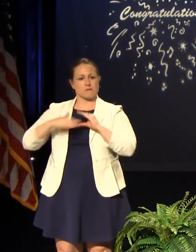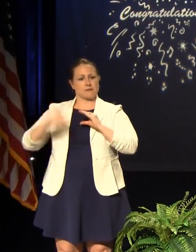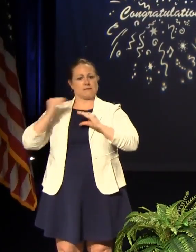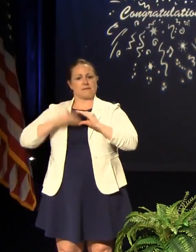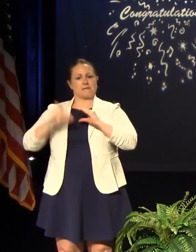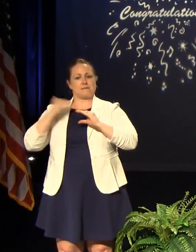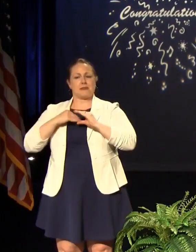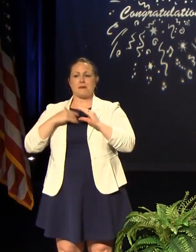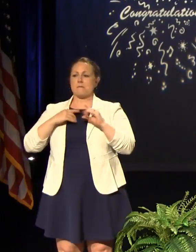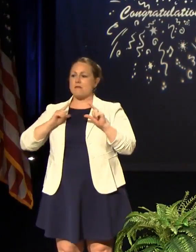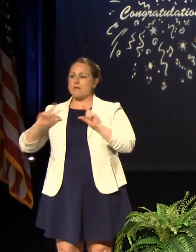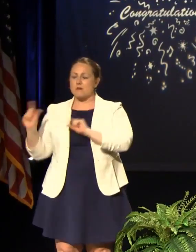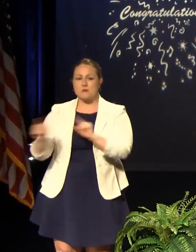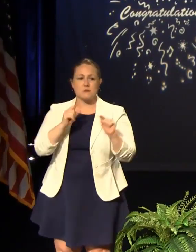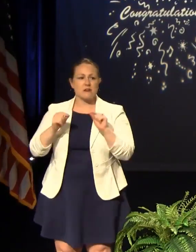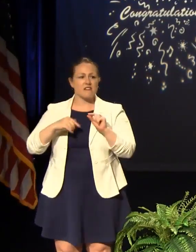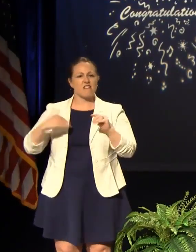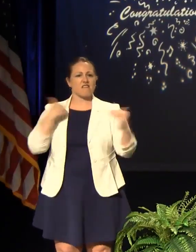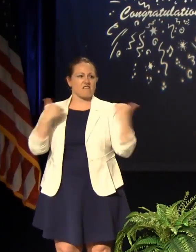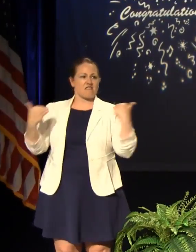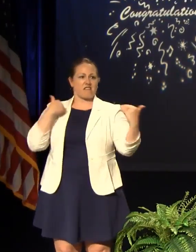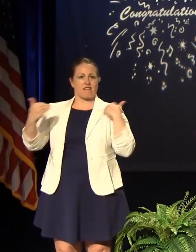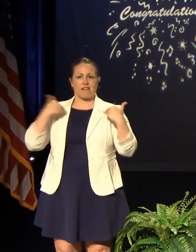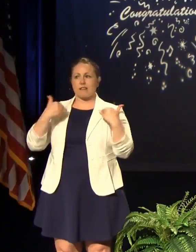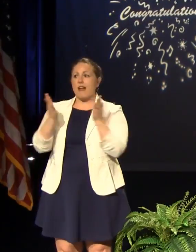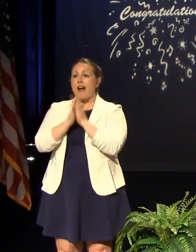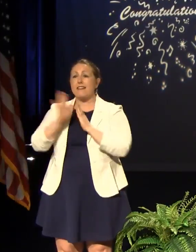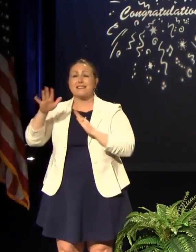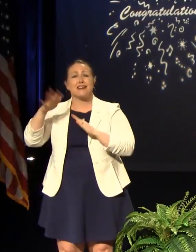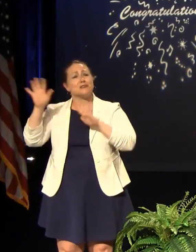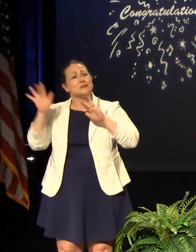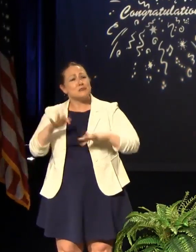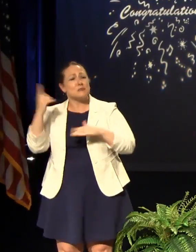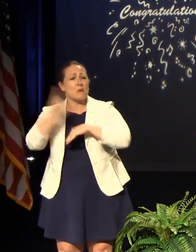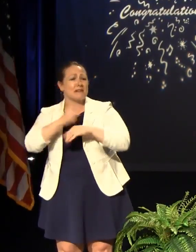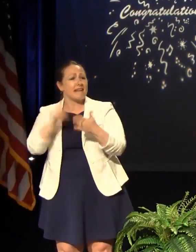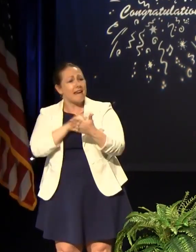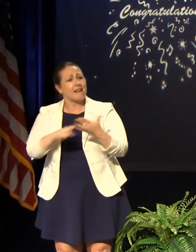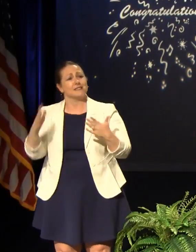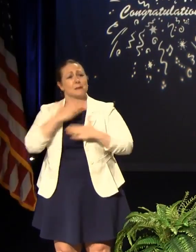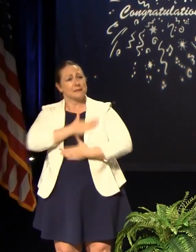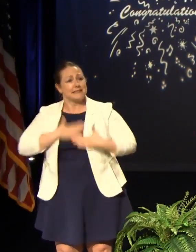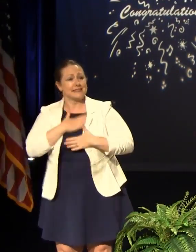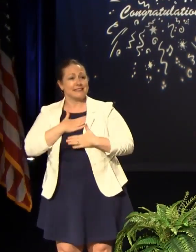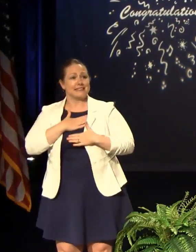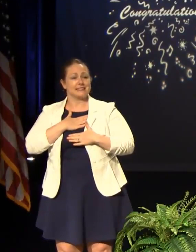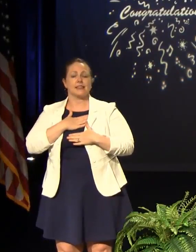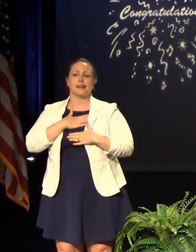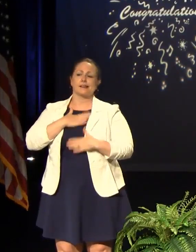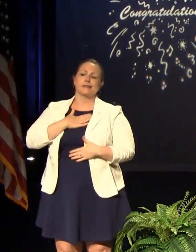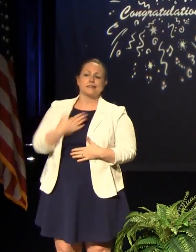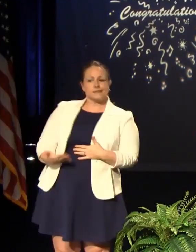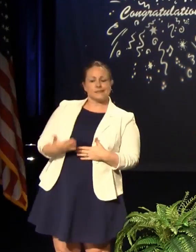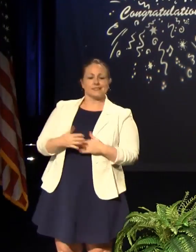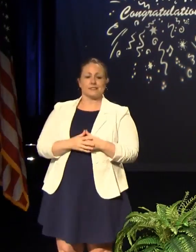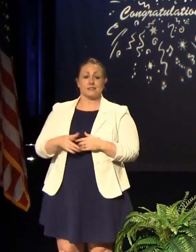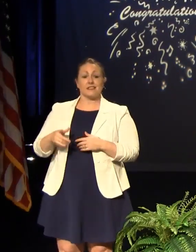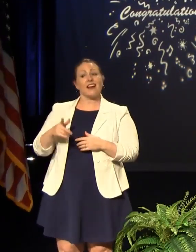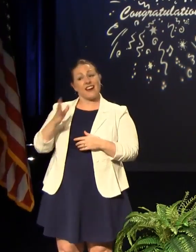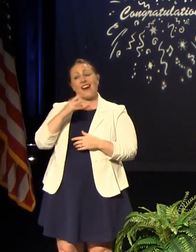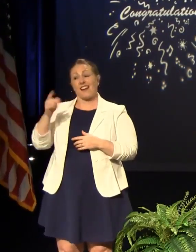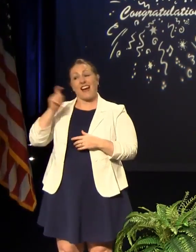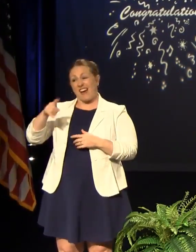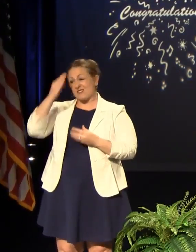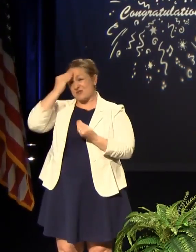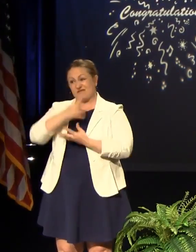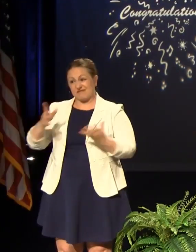comments hoping for snow days. I've got to admit, you found some creative ways